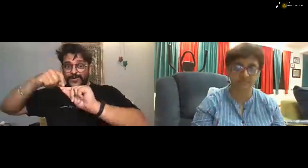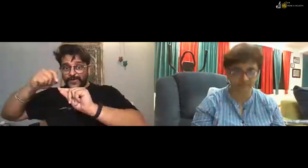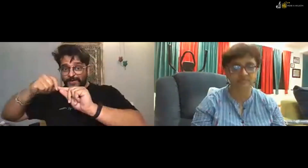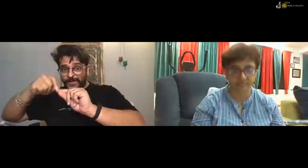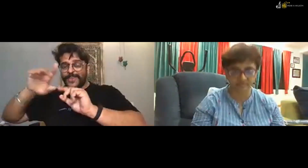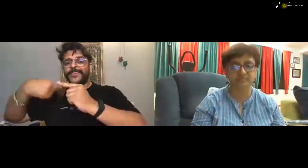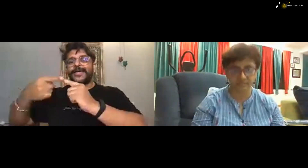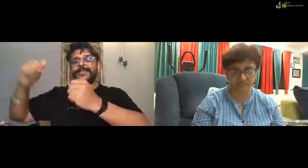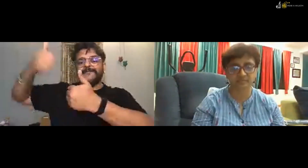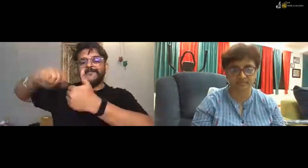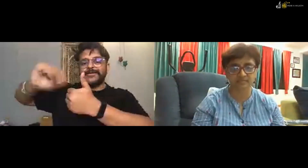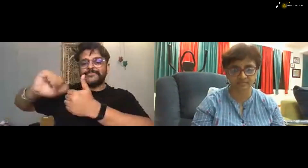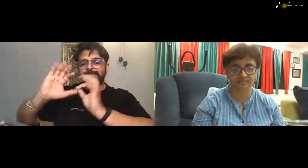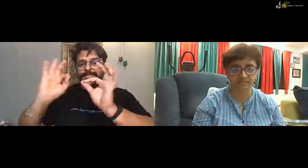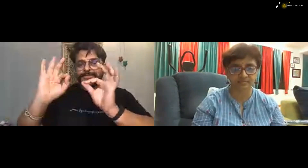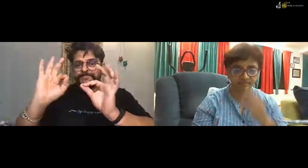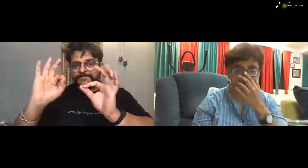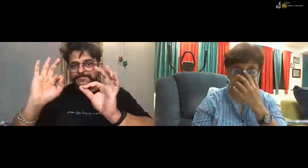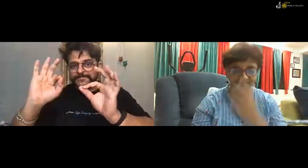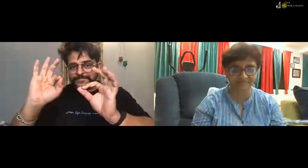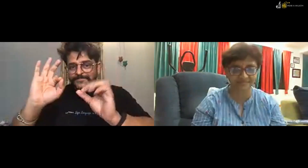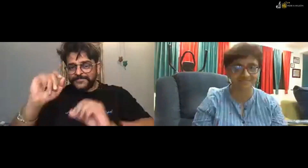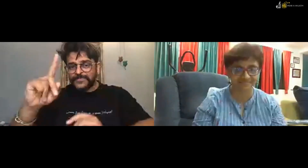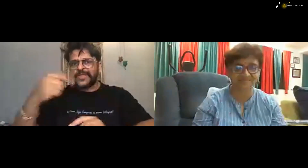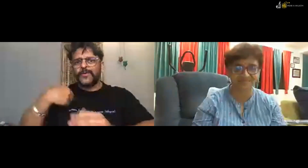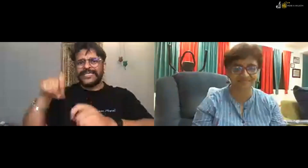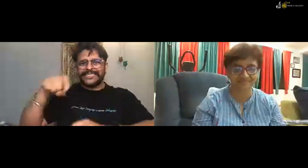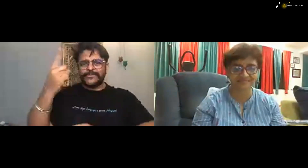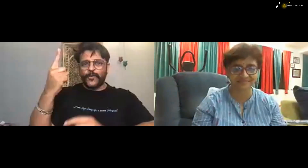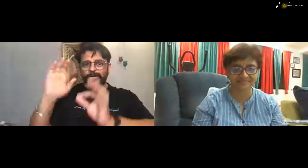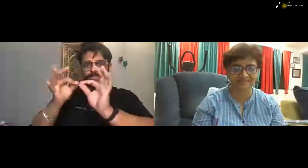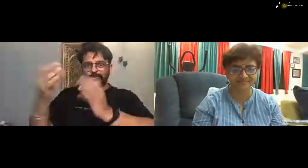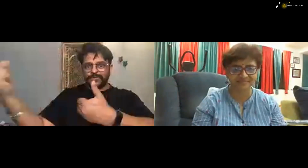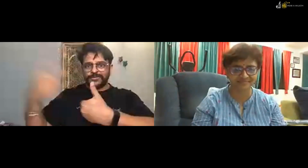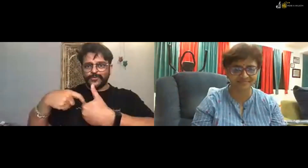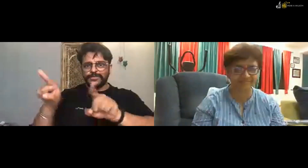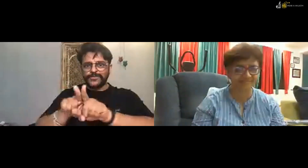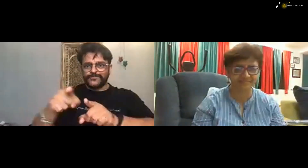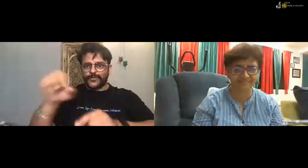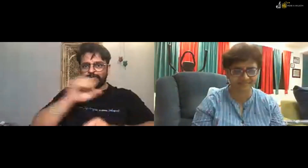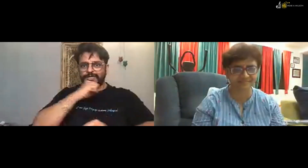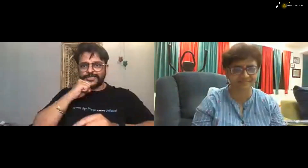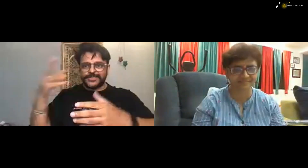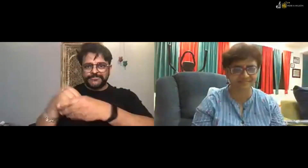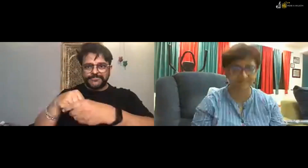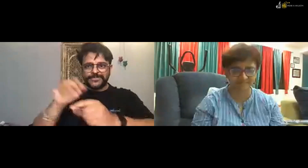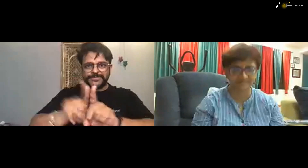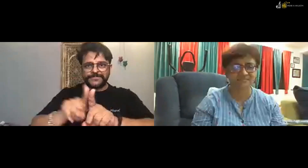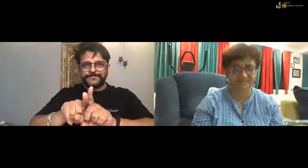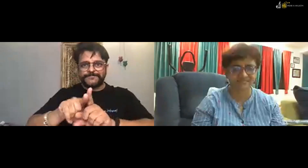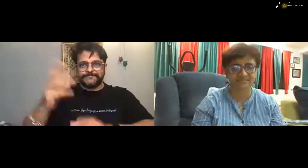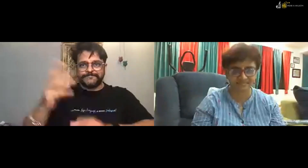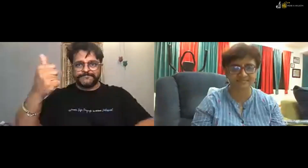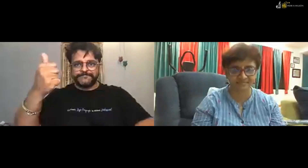then we can stay for the poll, and then there's feedback form. All right. And we just need one interpreter to join in for